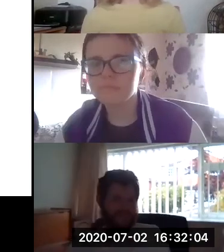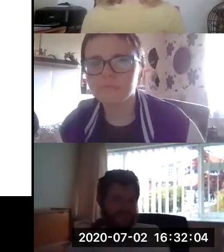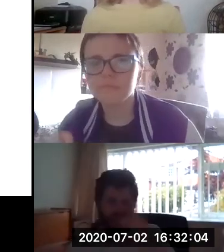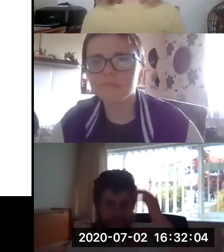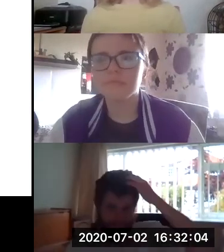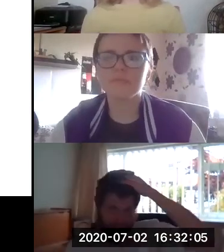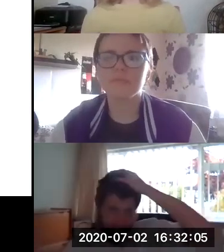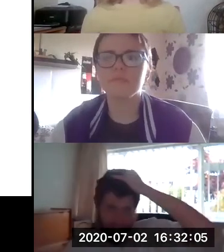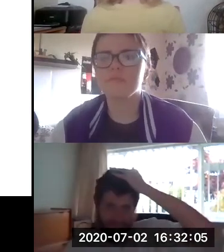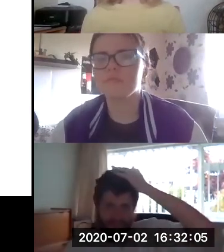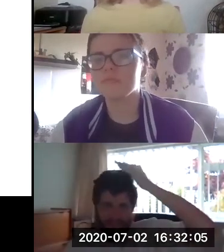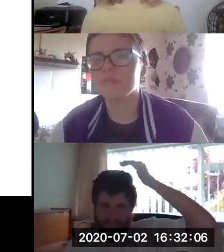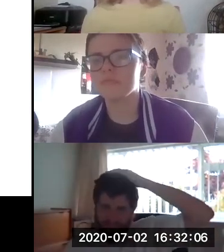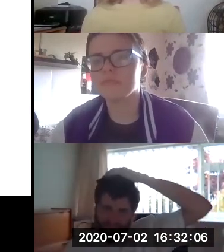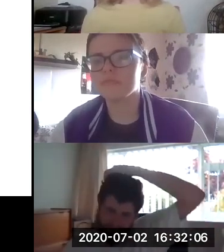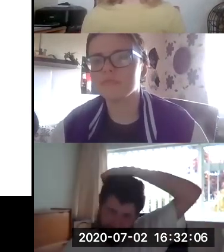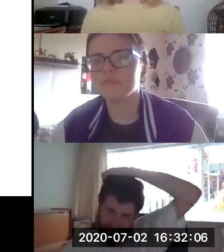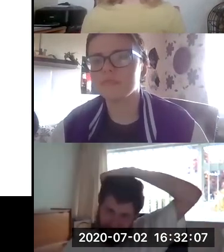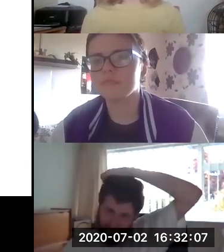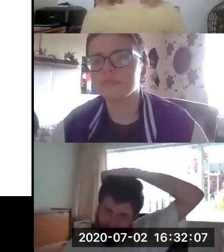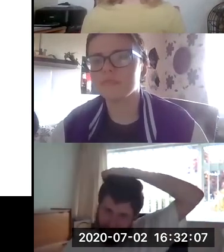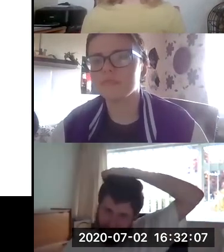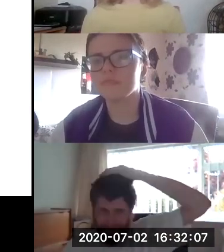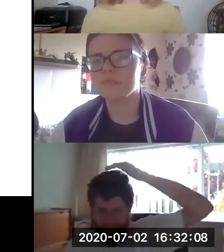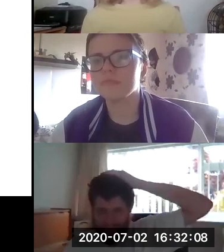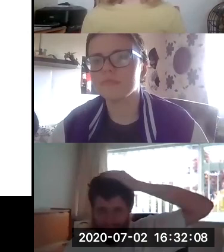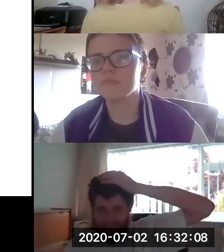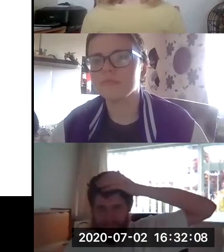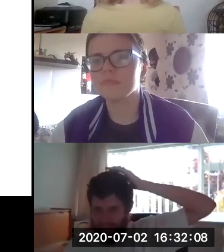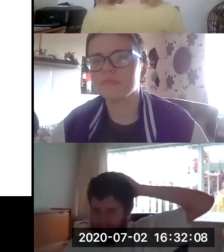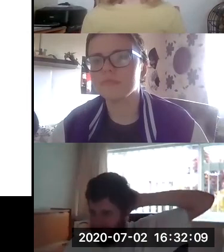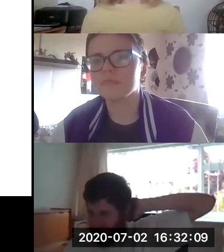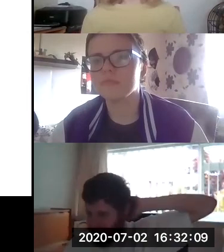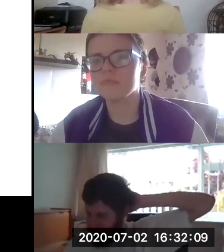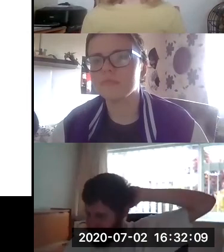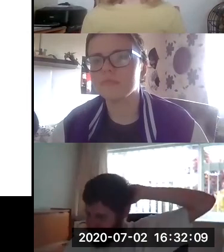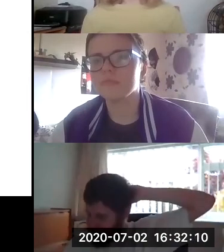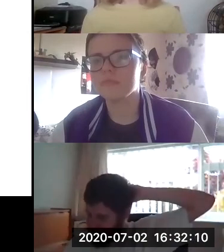really lovely to see you, and yeah, hopefully you've kind of gained a new skill.